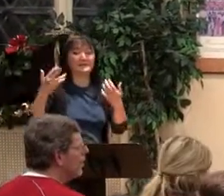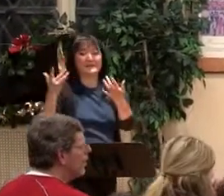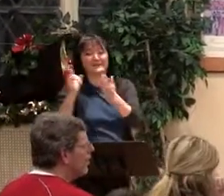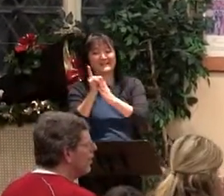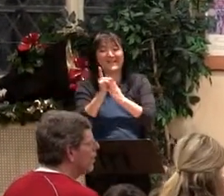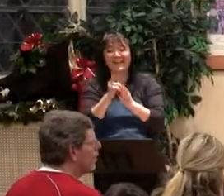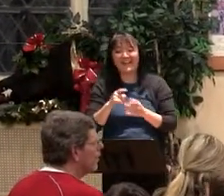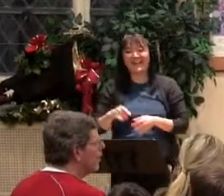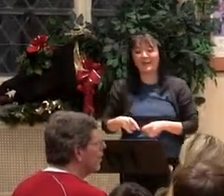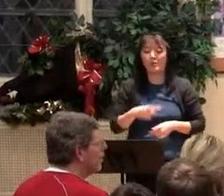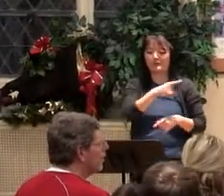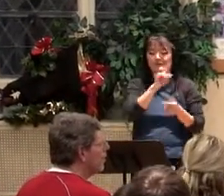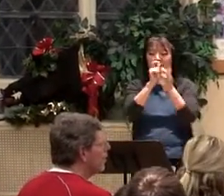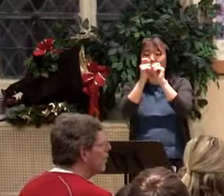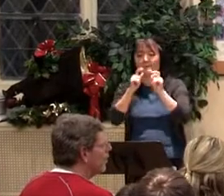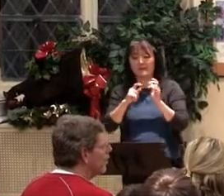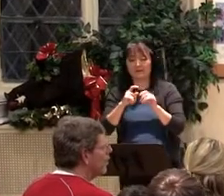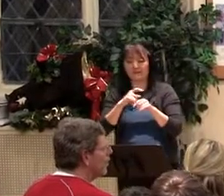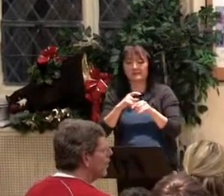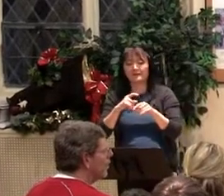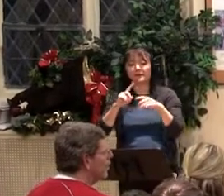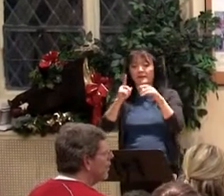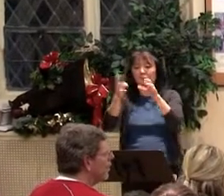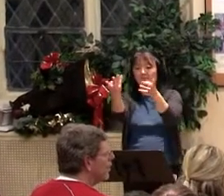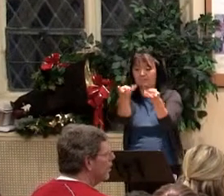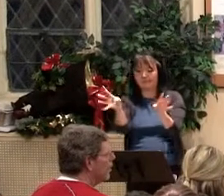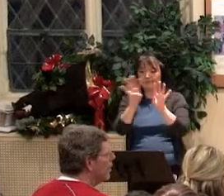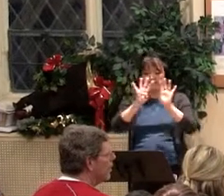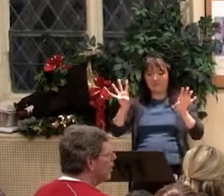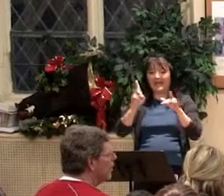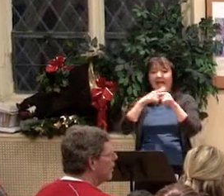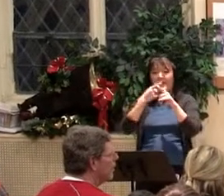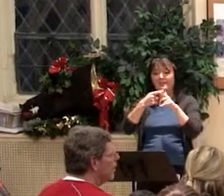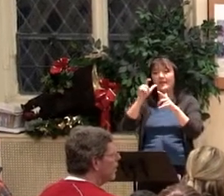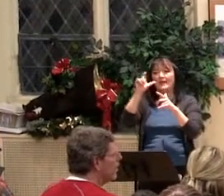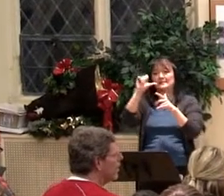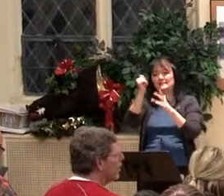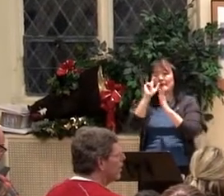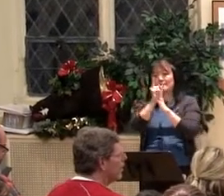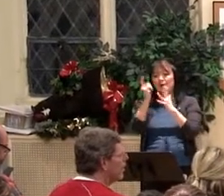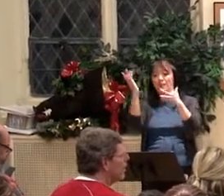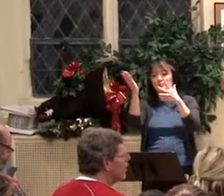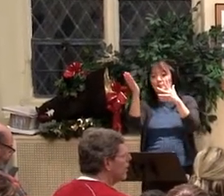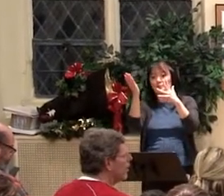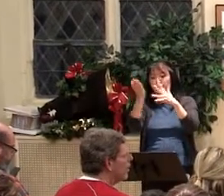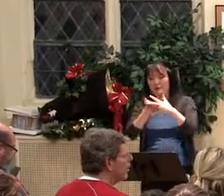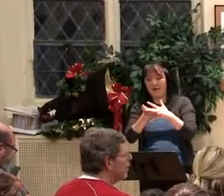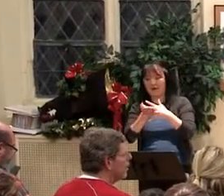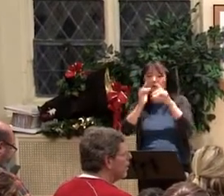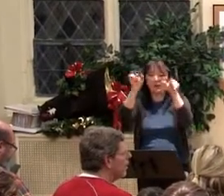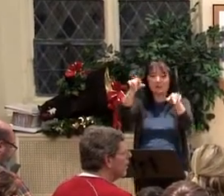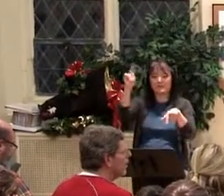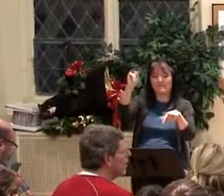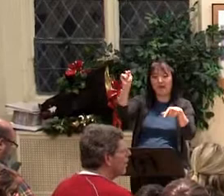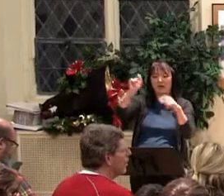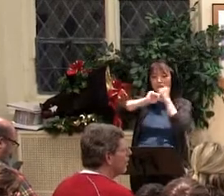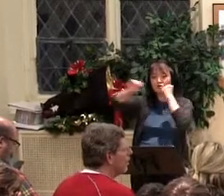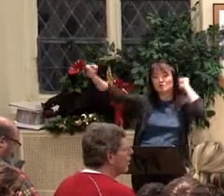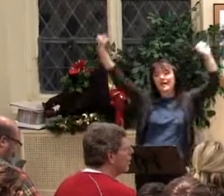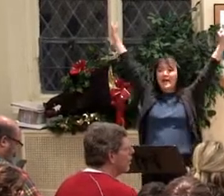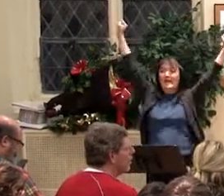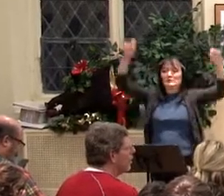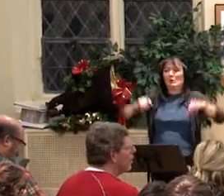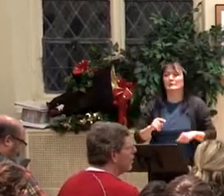like us to take a little break, 10 minutes, stretch, go to the bathroom,